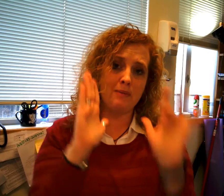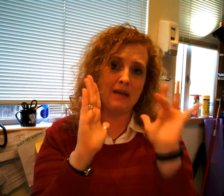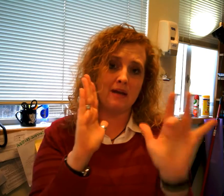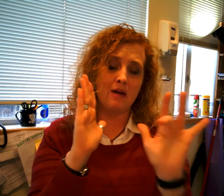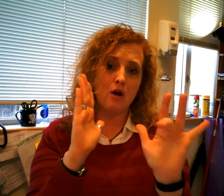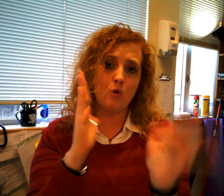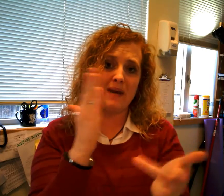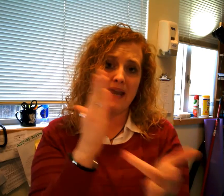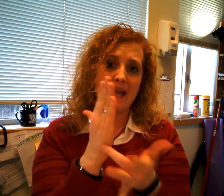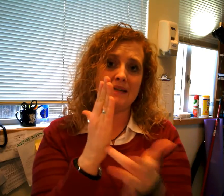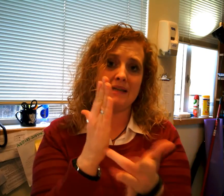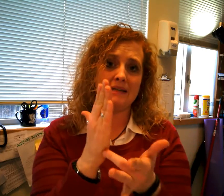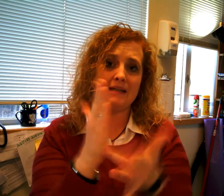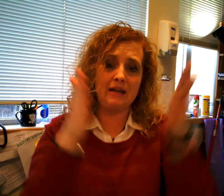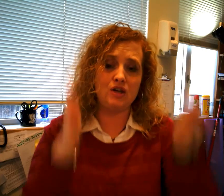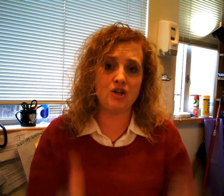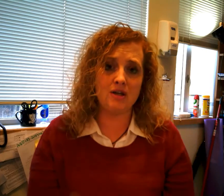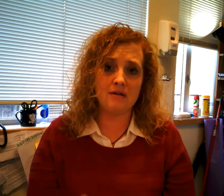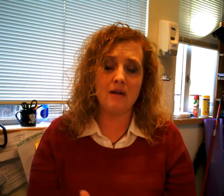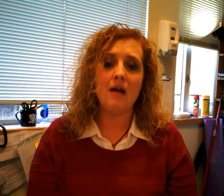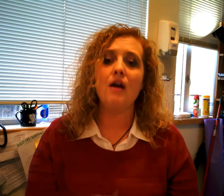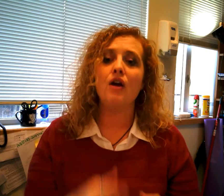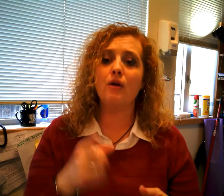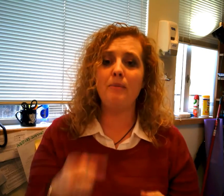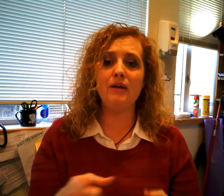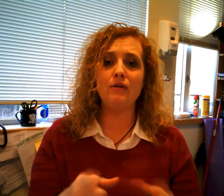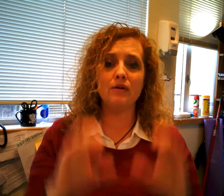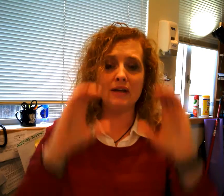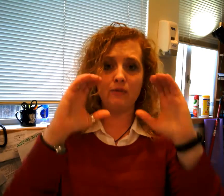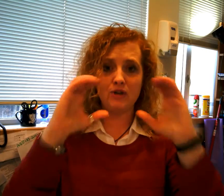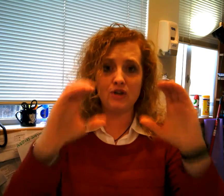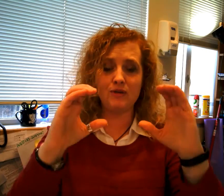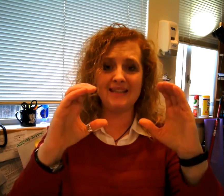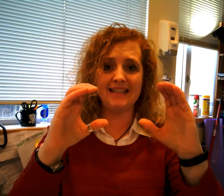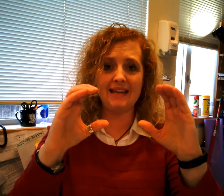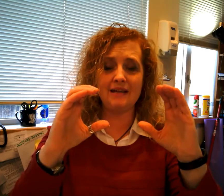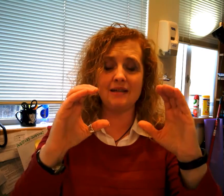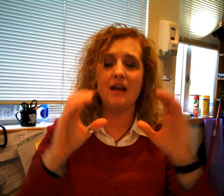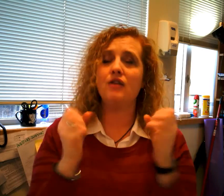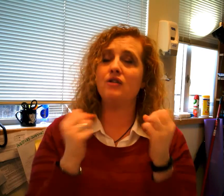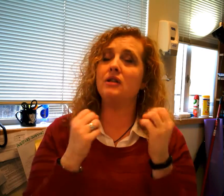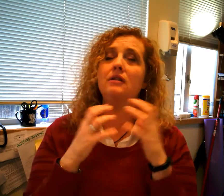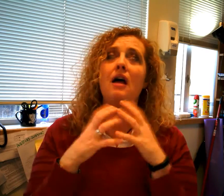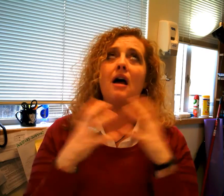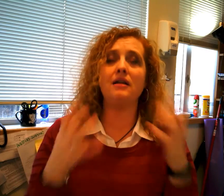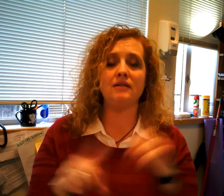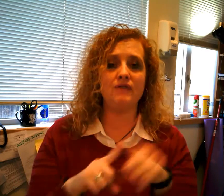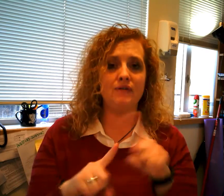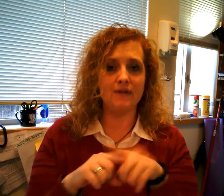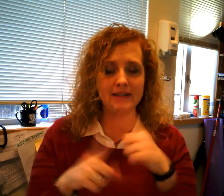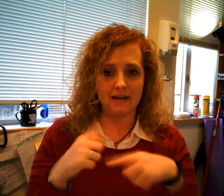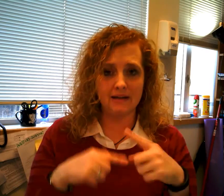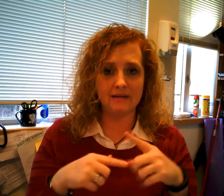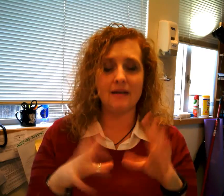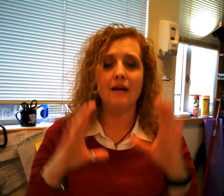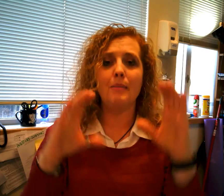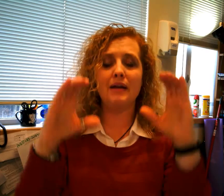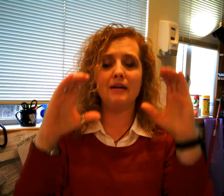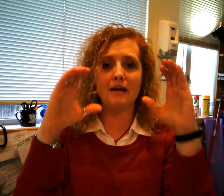B, open 8, technician. Computer is with 2 C's. There's lots of different signs. But